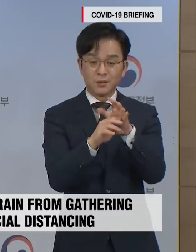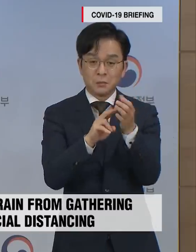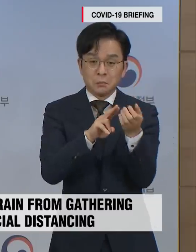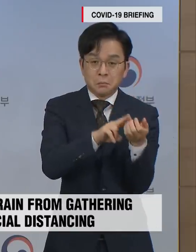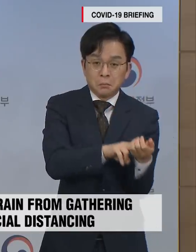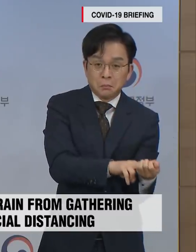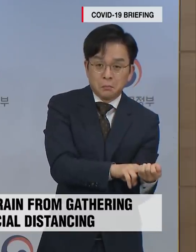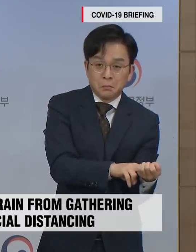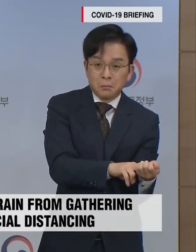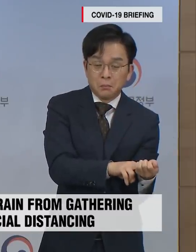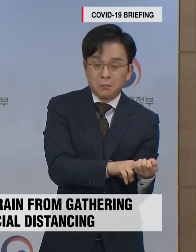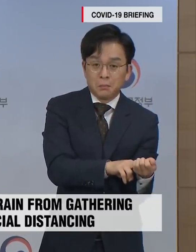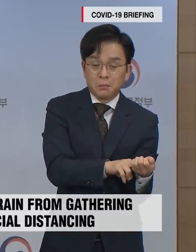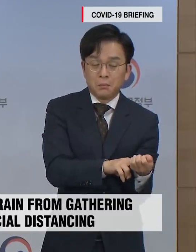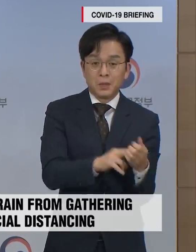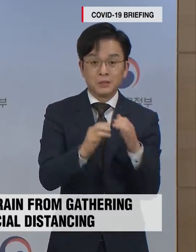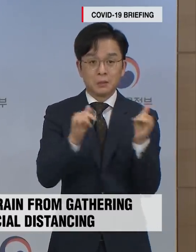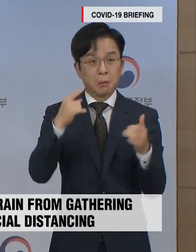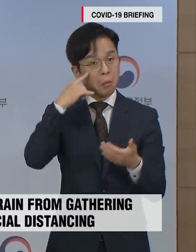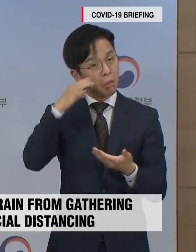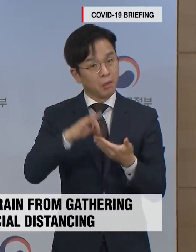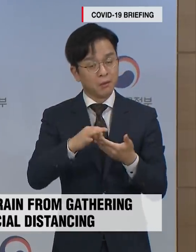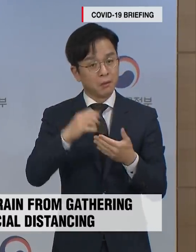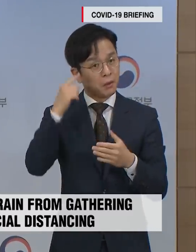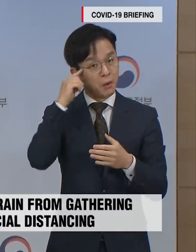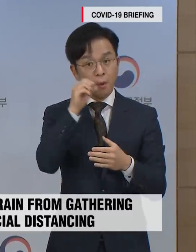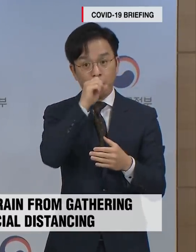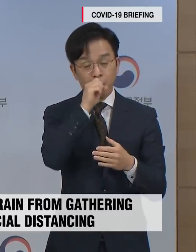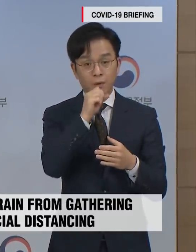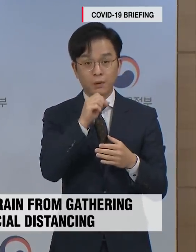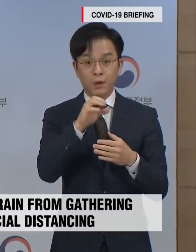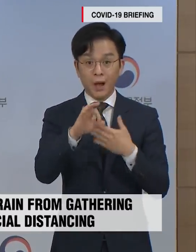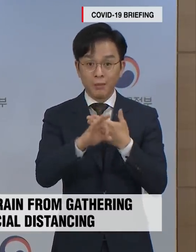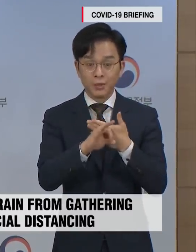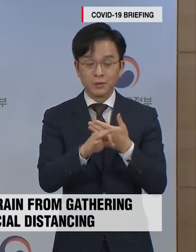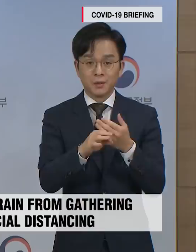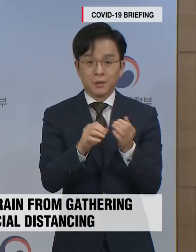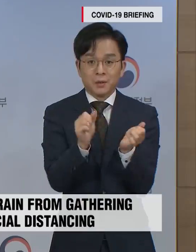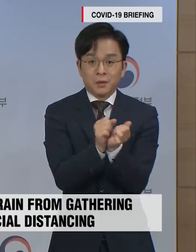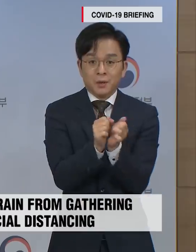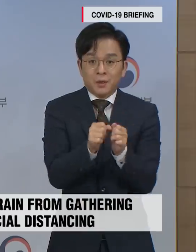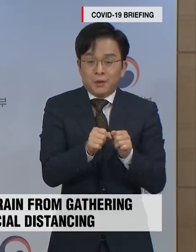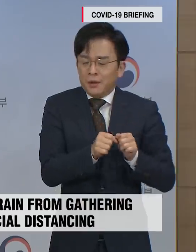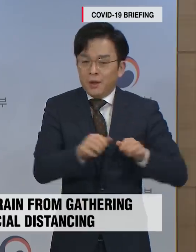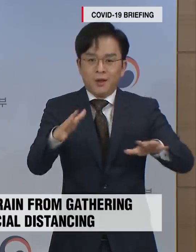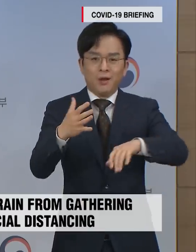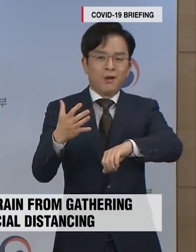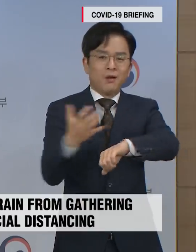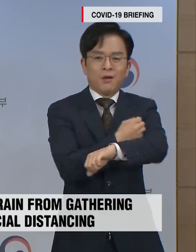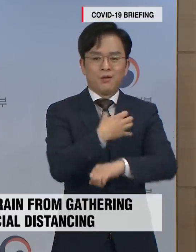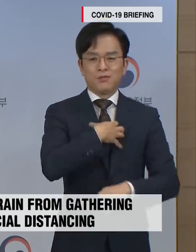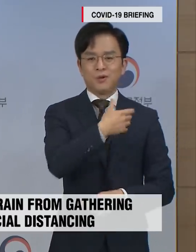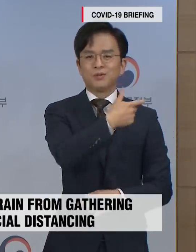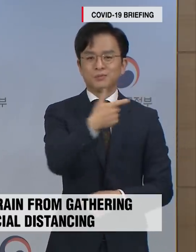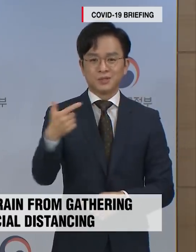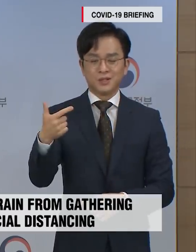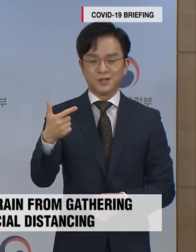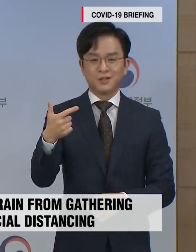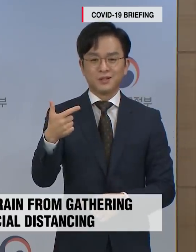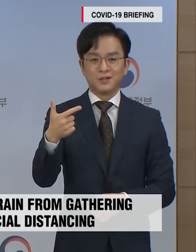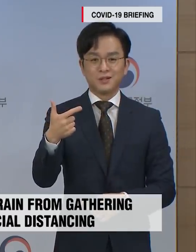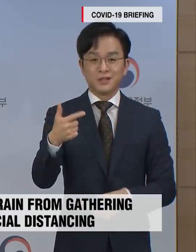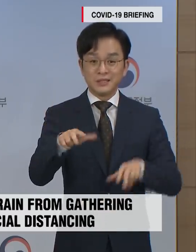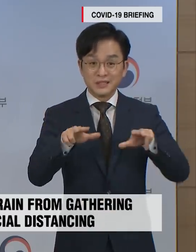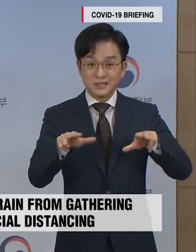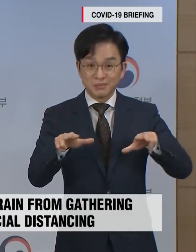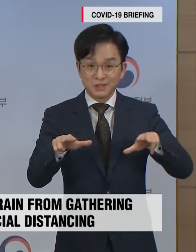hidden risks, and if they were to outbreak, then we would again see a massive outbreak. So we have to make sure to